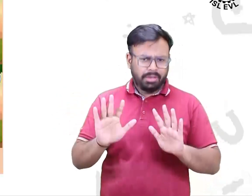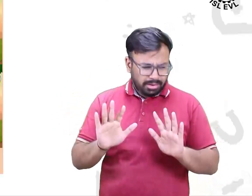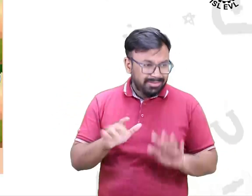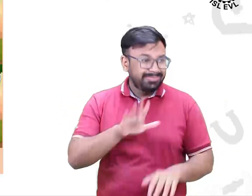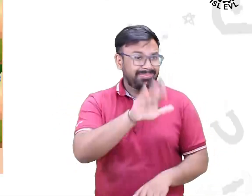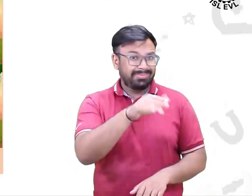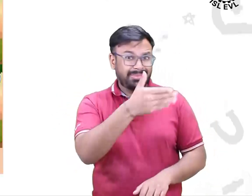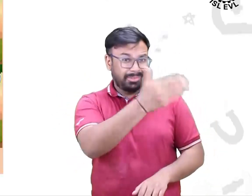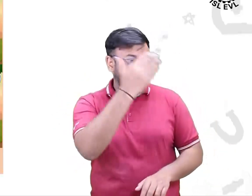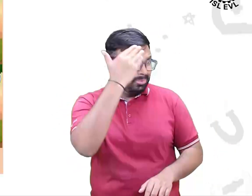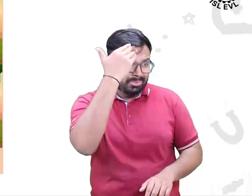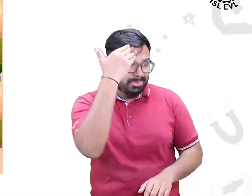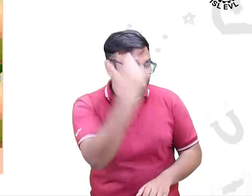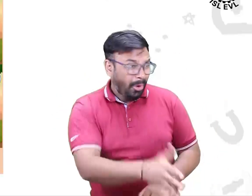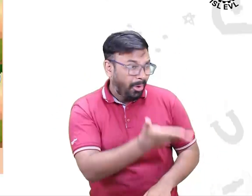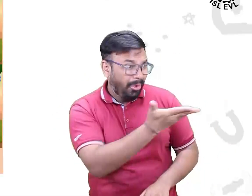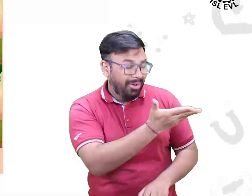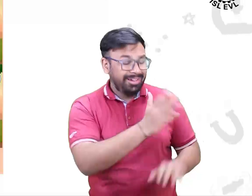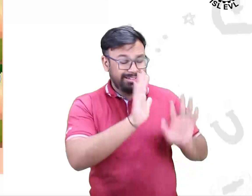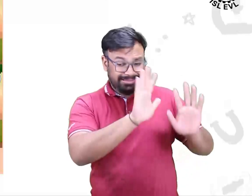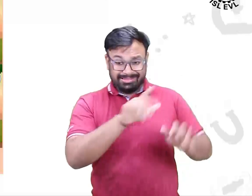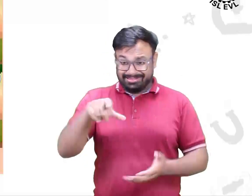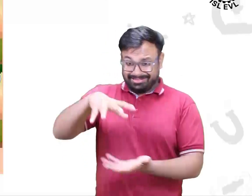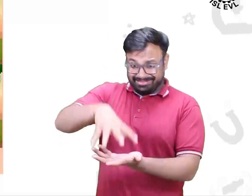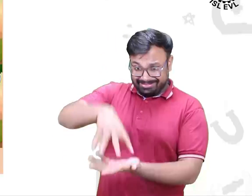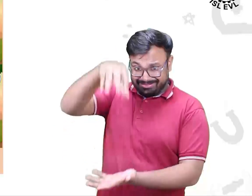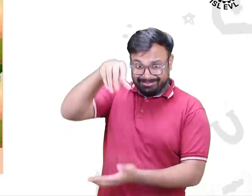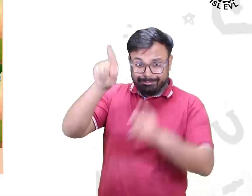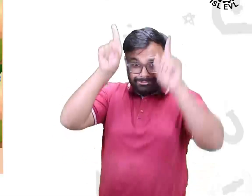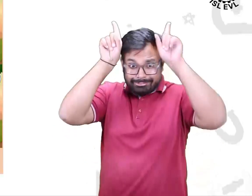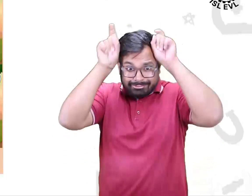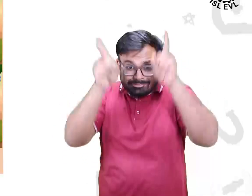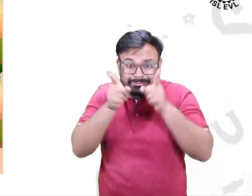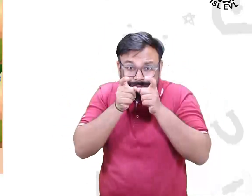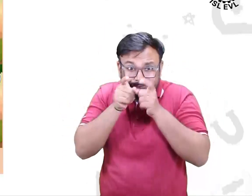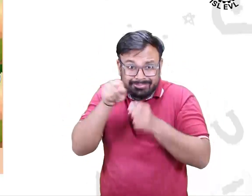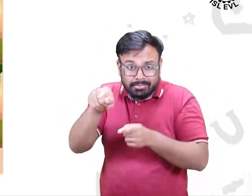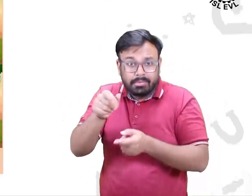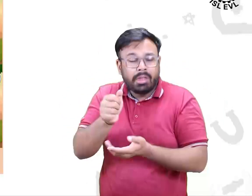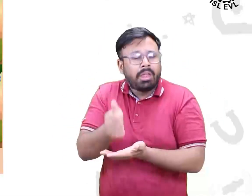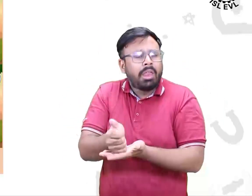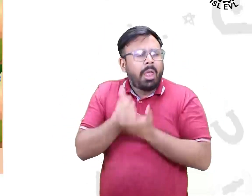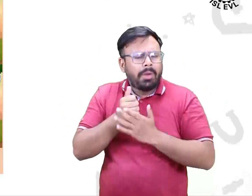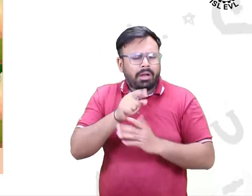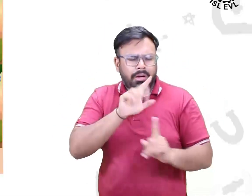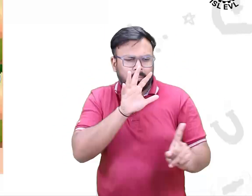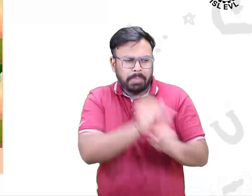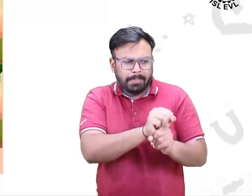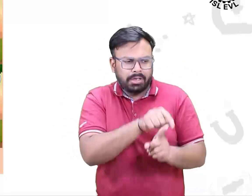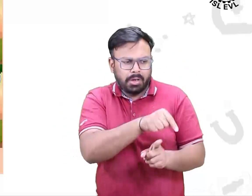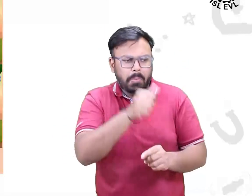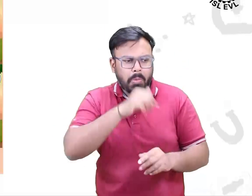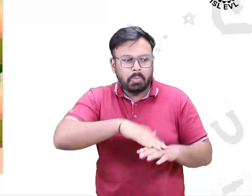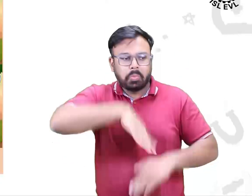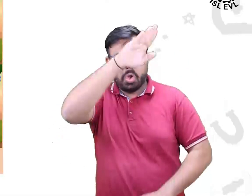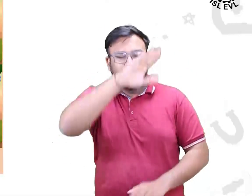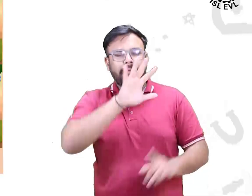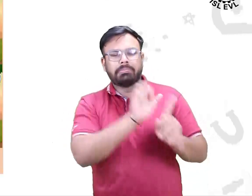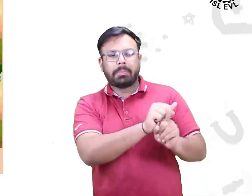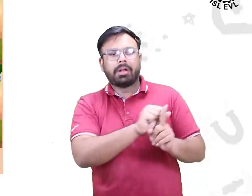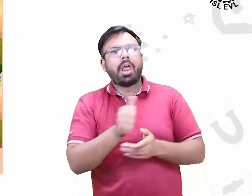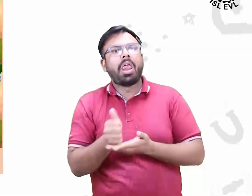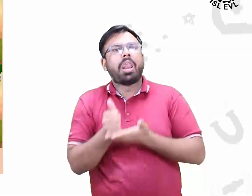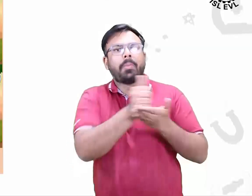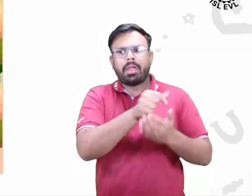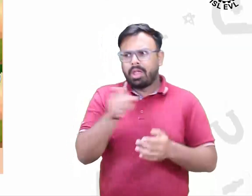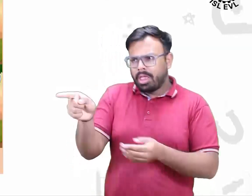Fact. Wow, there is enough water even at very shallow depth. Don't